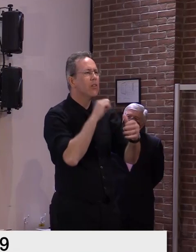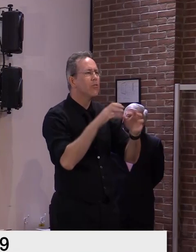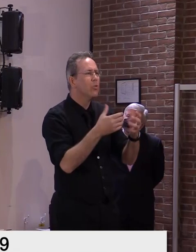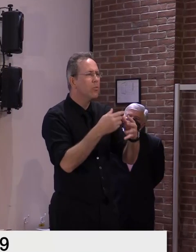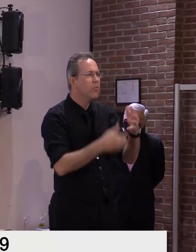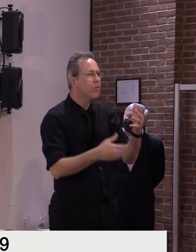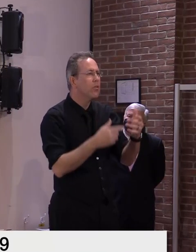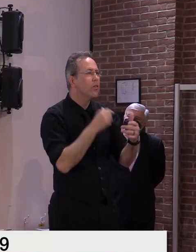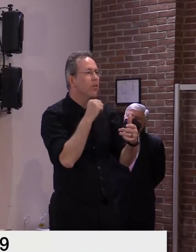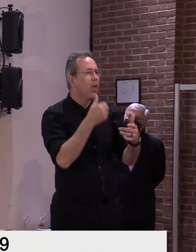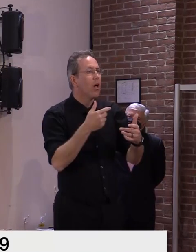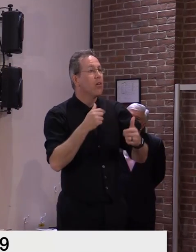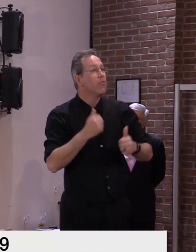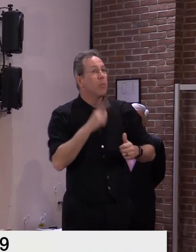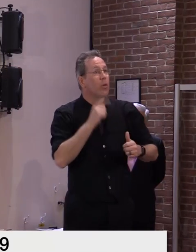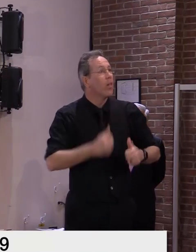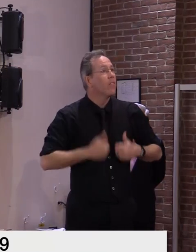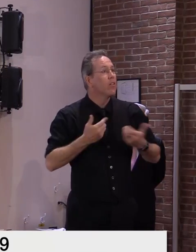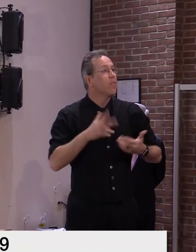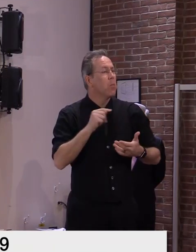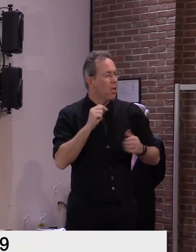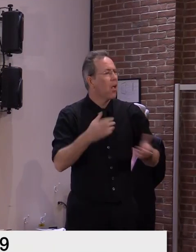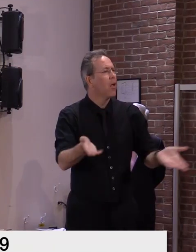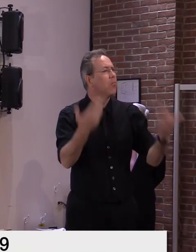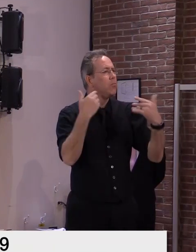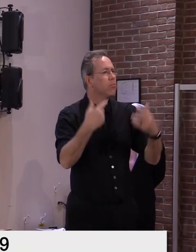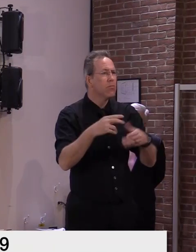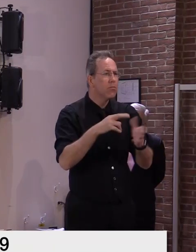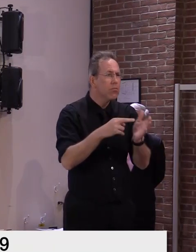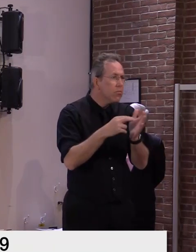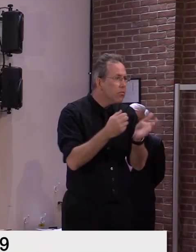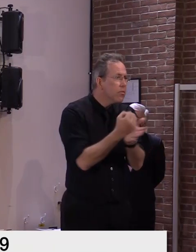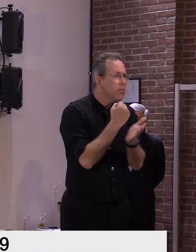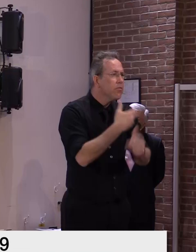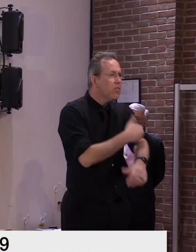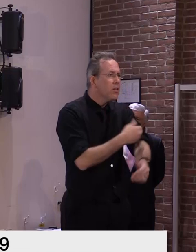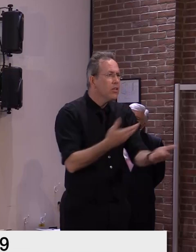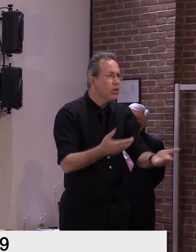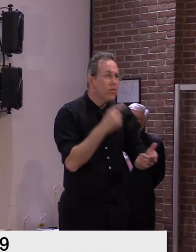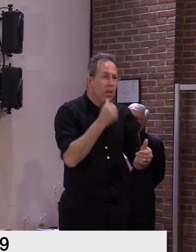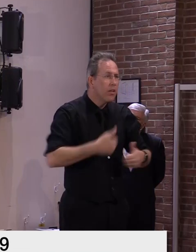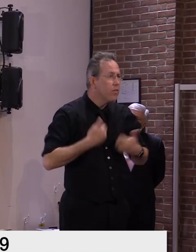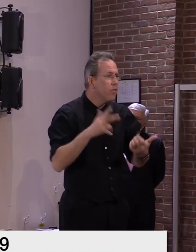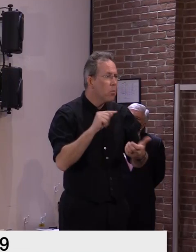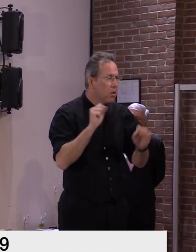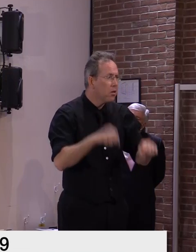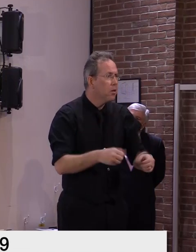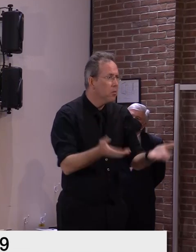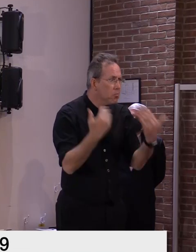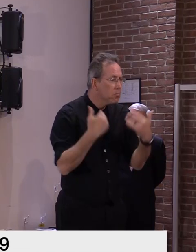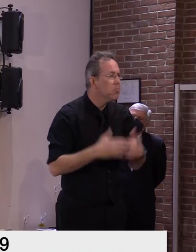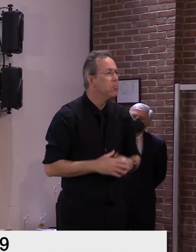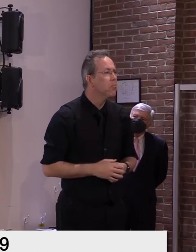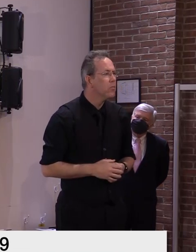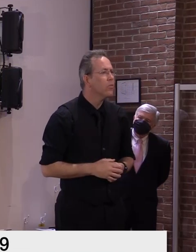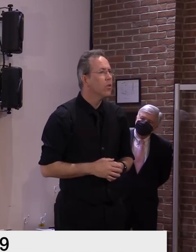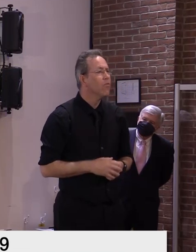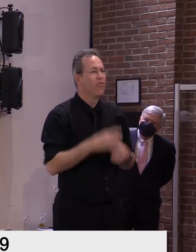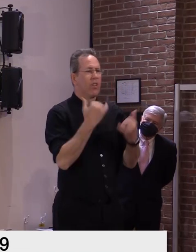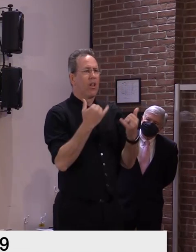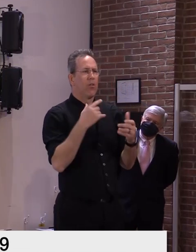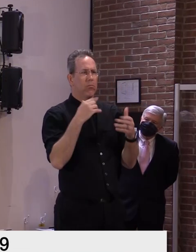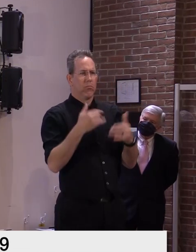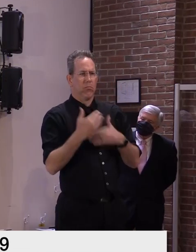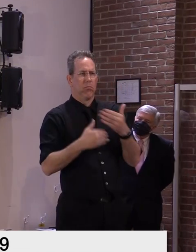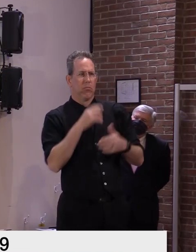state and who are going to stay here for the summer. And so we're going to open it up as well, but it's not not on the same